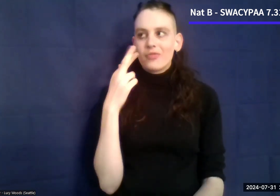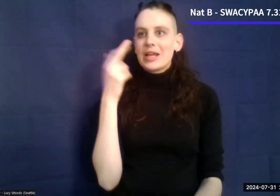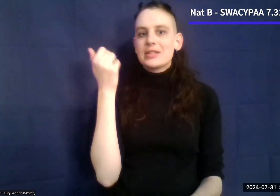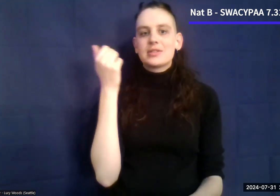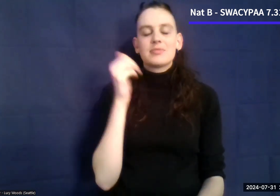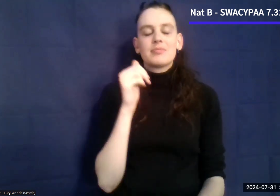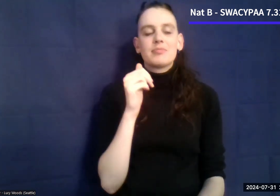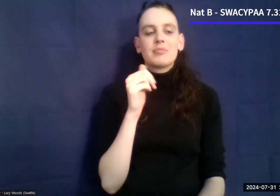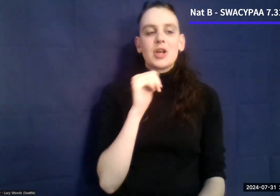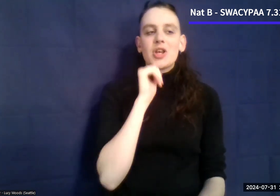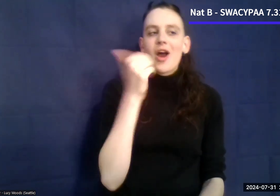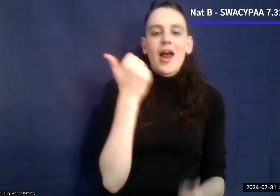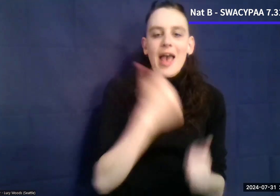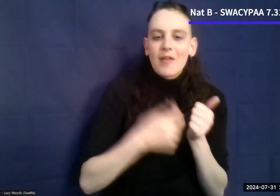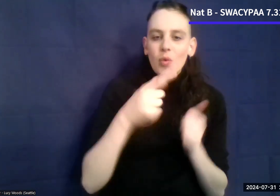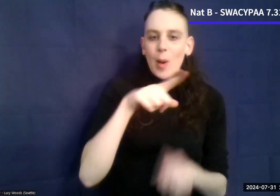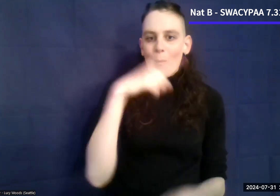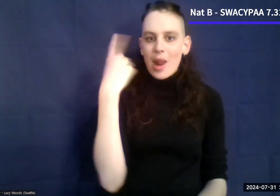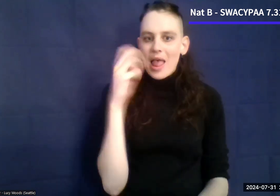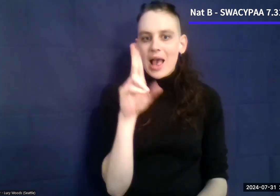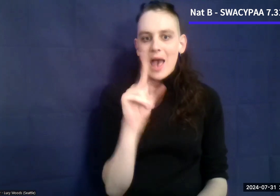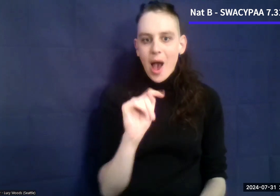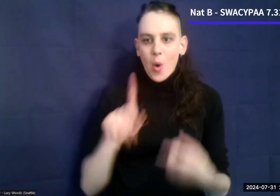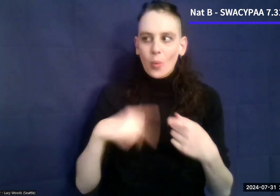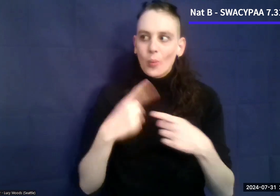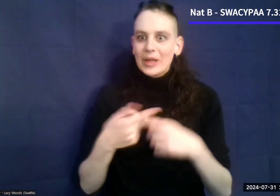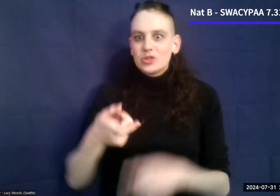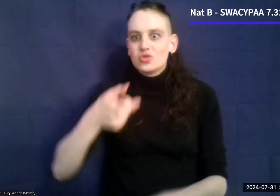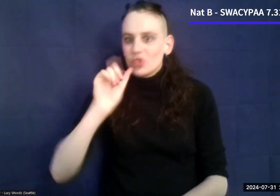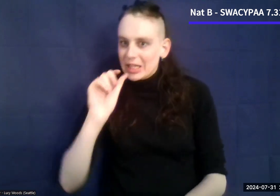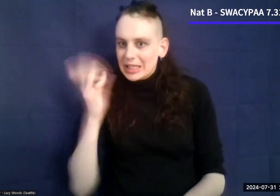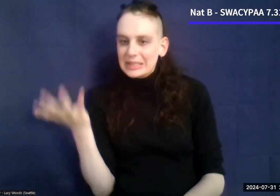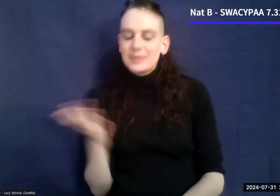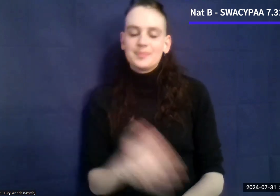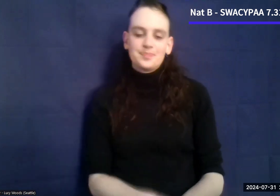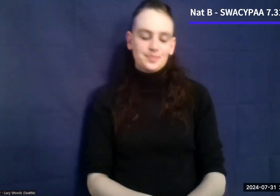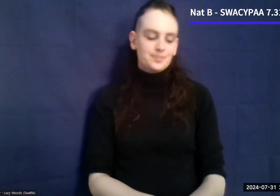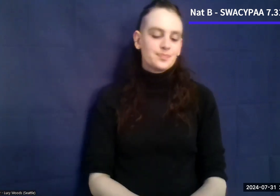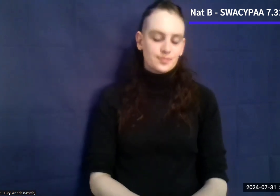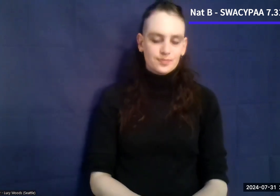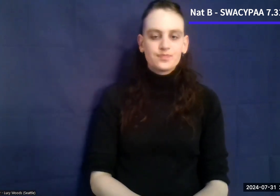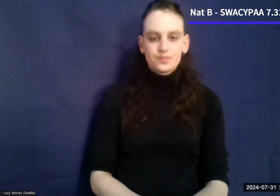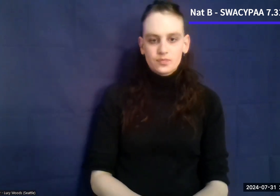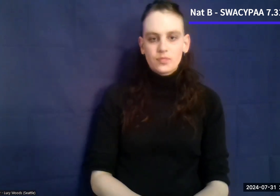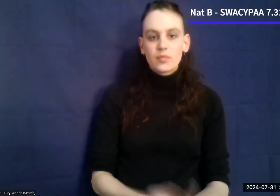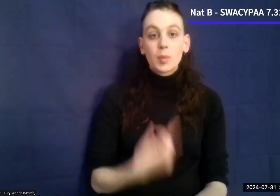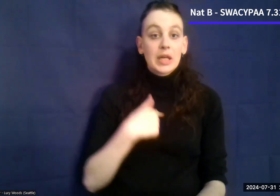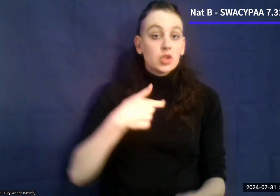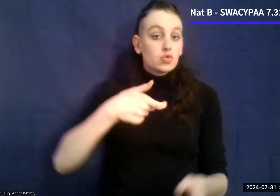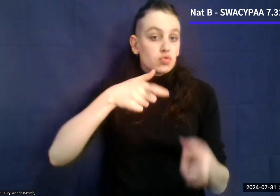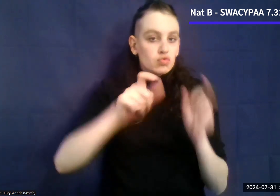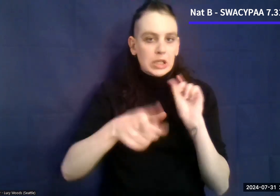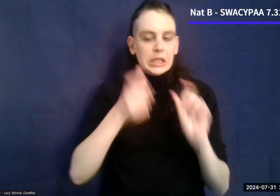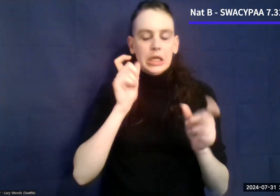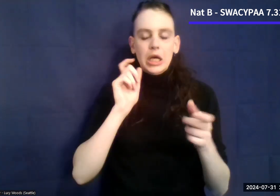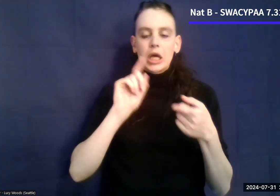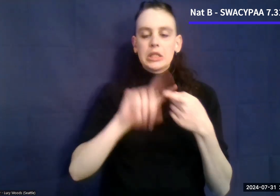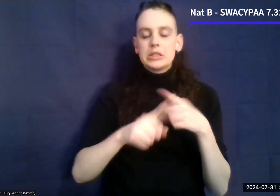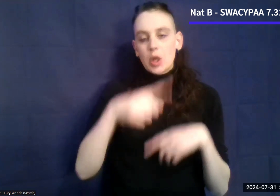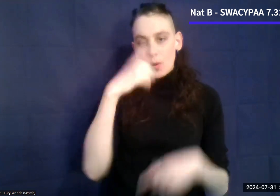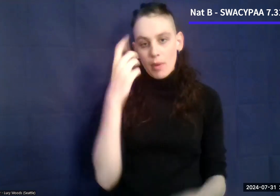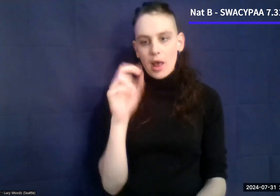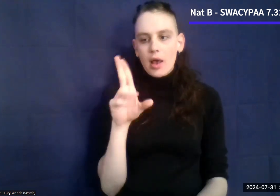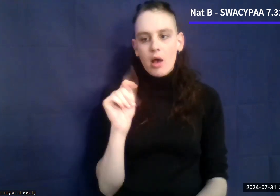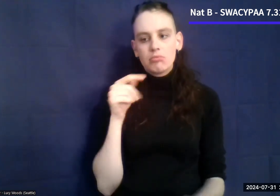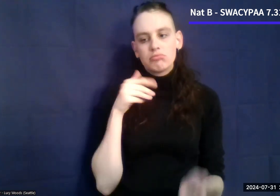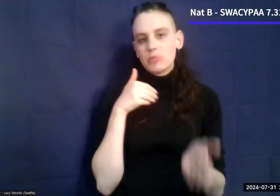they drink and I was like, wait, what? Um so yeah, I would drink to the point of blacking out all the time.